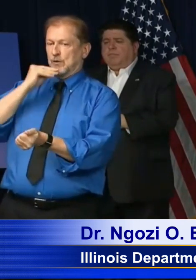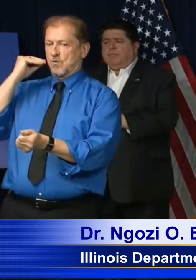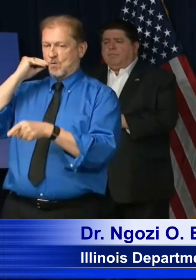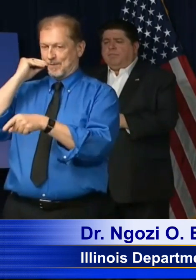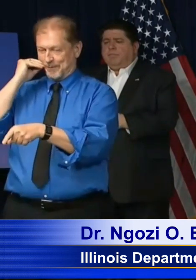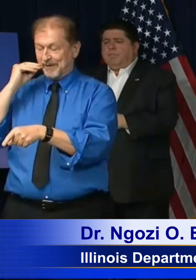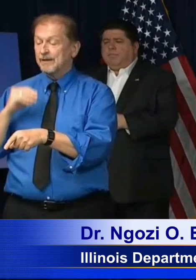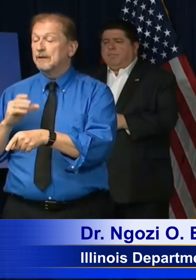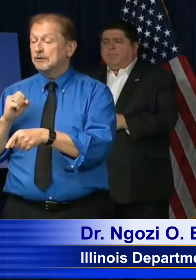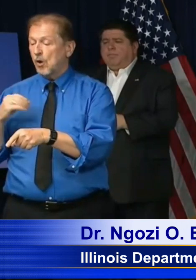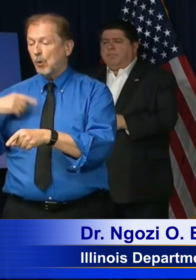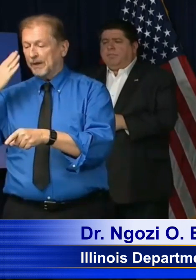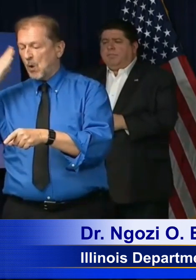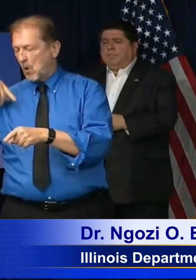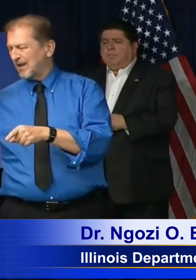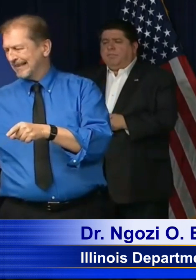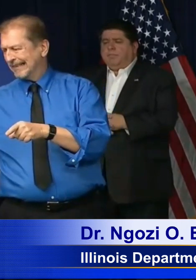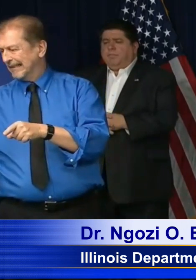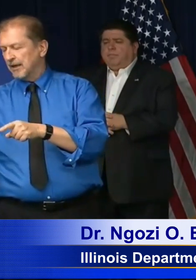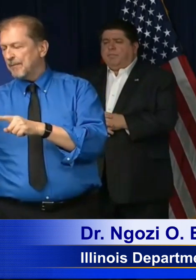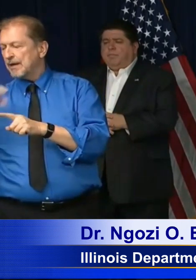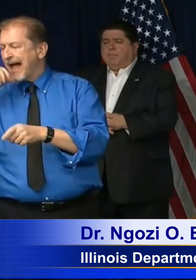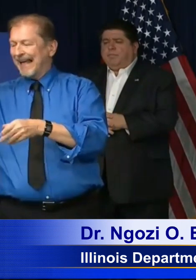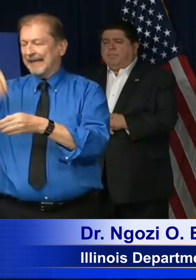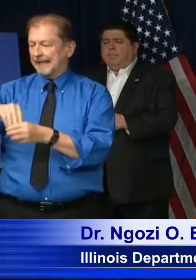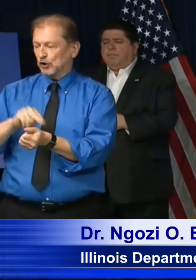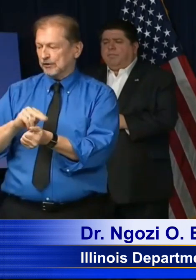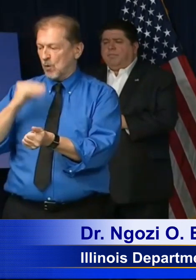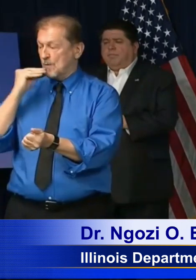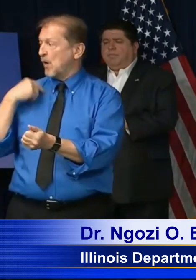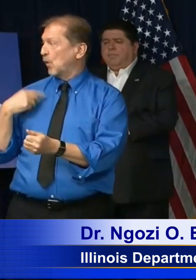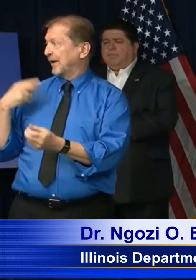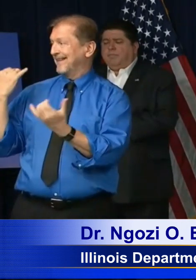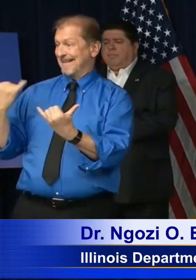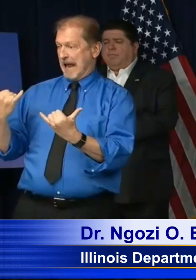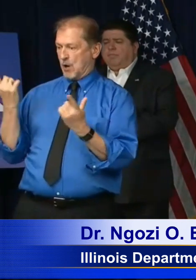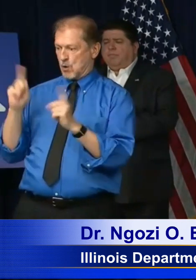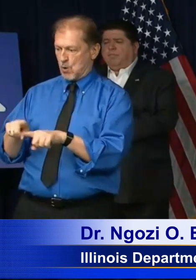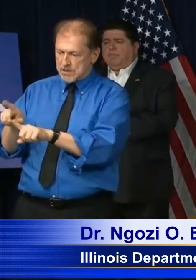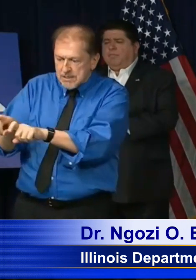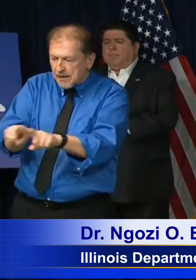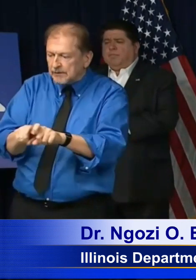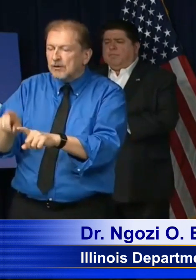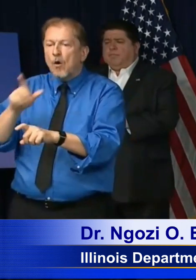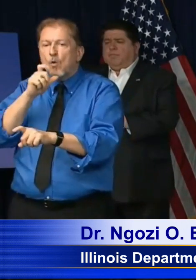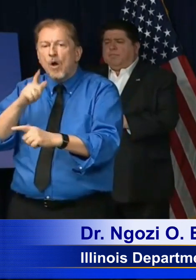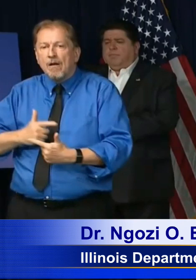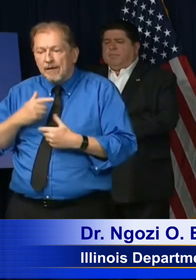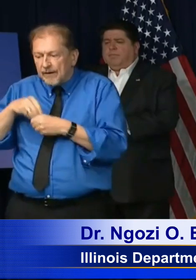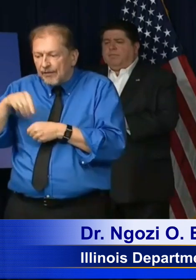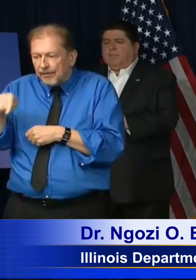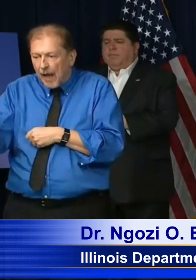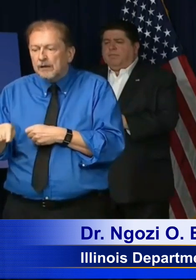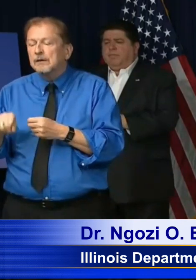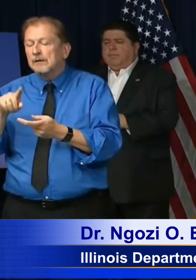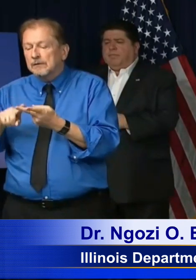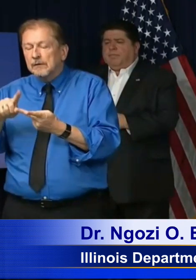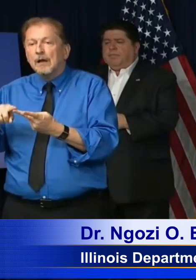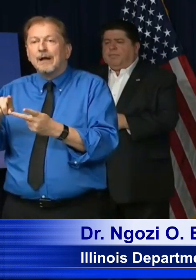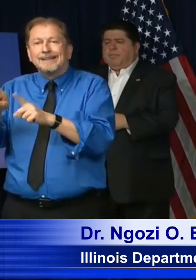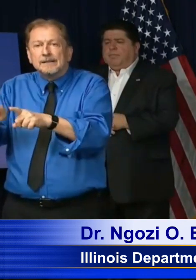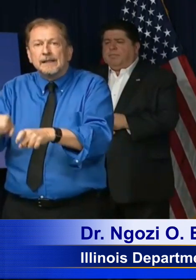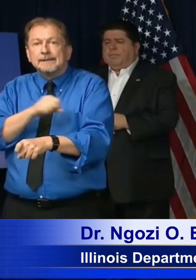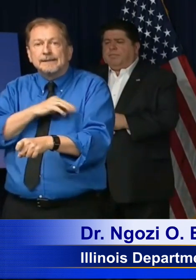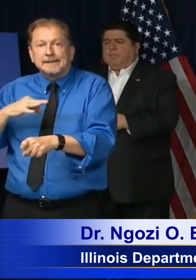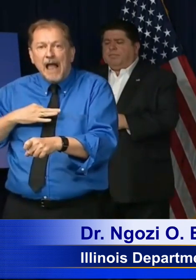establishment in which there isn't an identified case. And so that's when we're going in and testing all the staff and all the residents so that we can maybe get